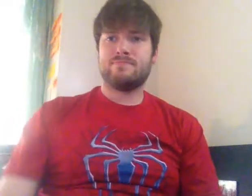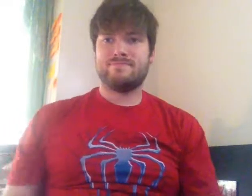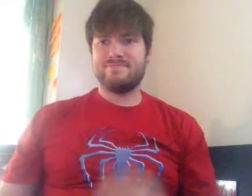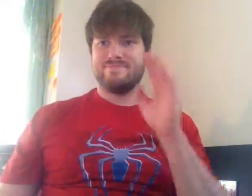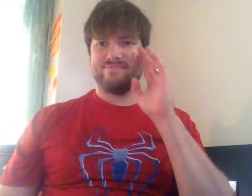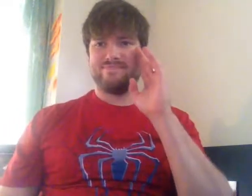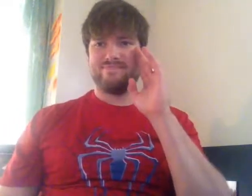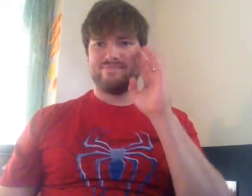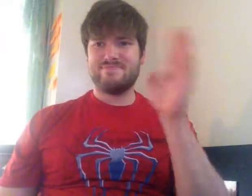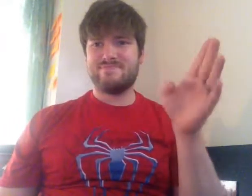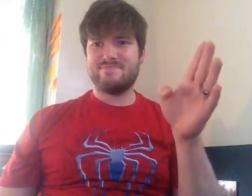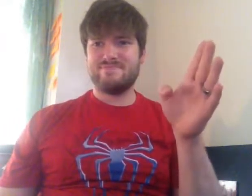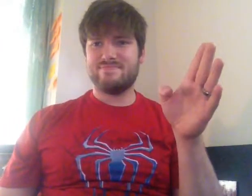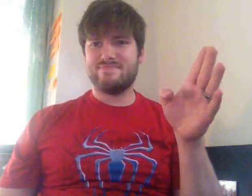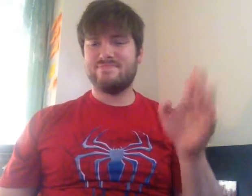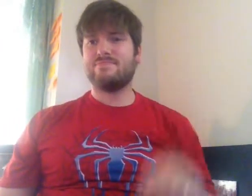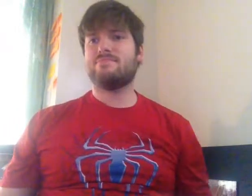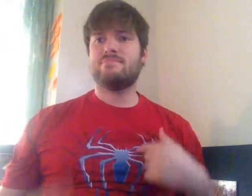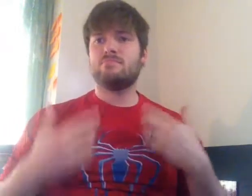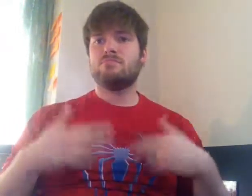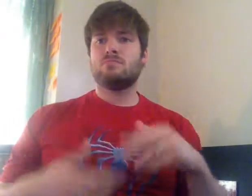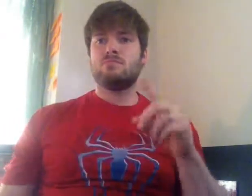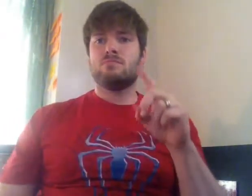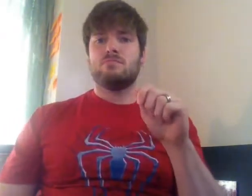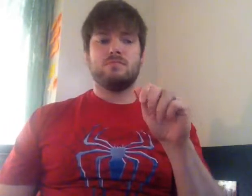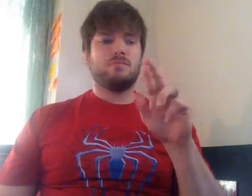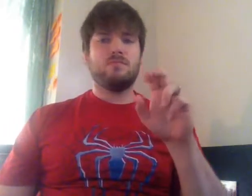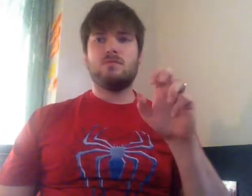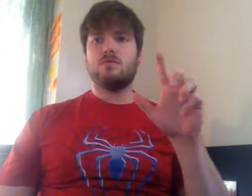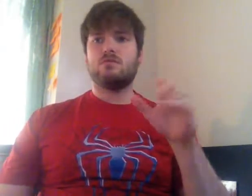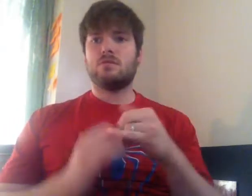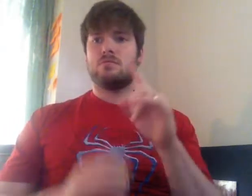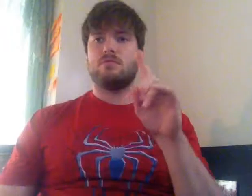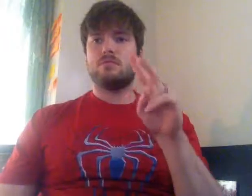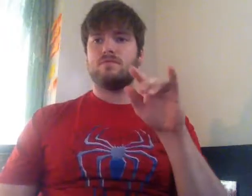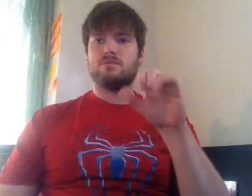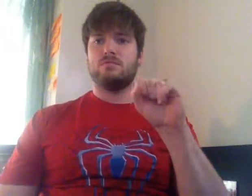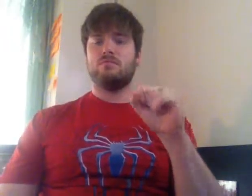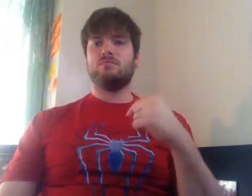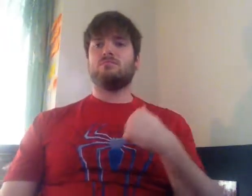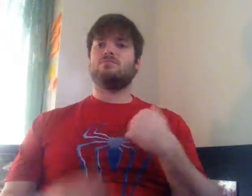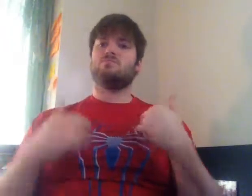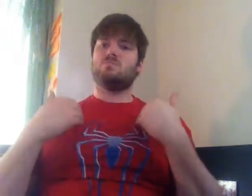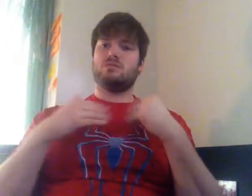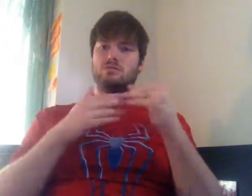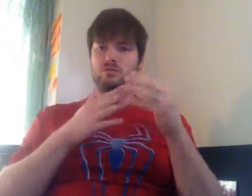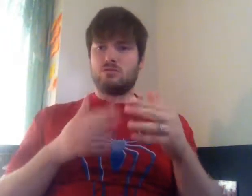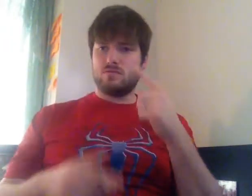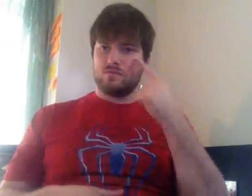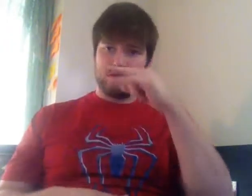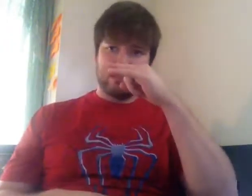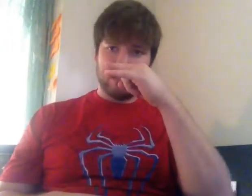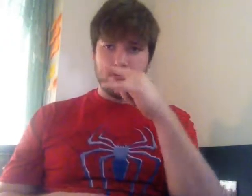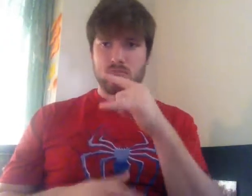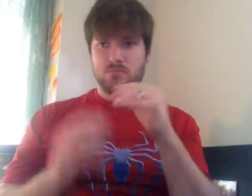do creep that activity back into play. So be able to look out 86 degrees now with that chance for some storms. But dry from Dallas, Wichita as